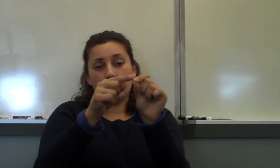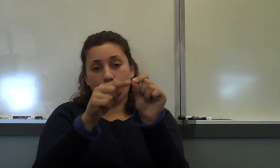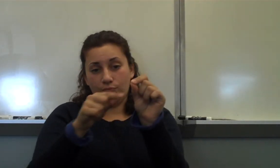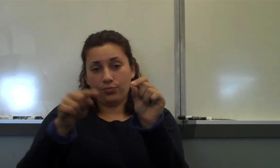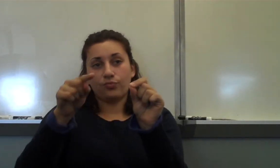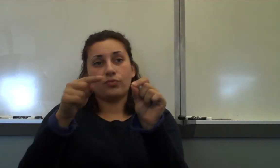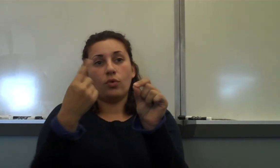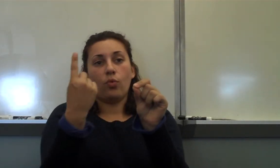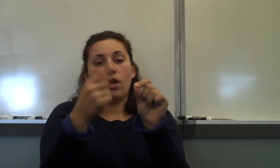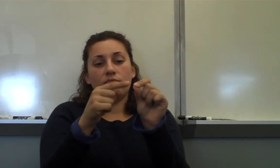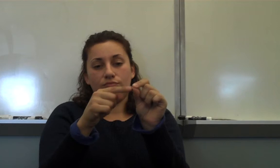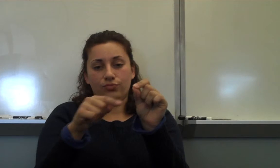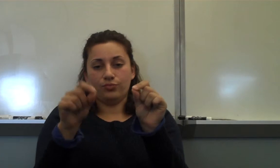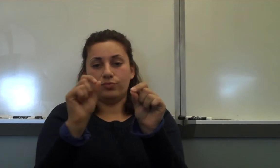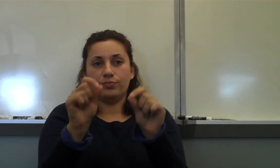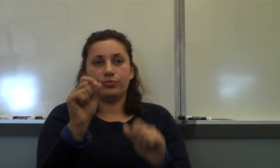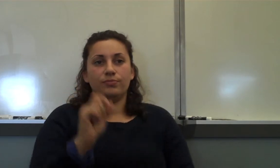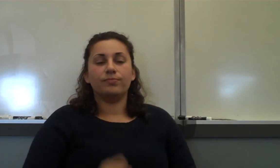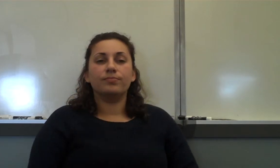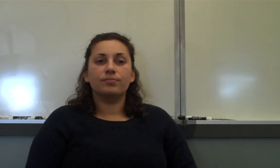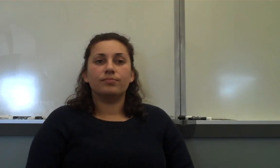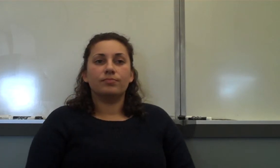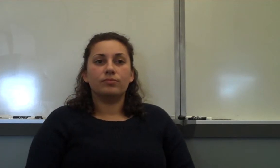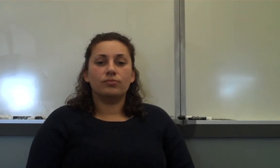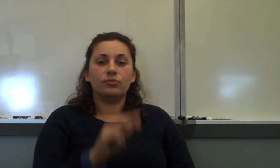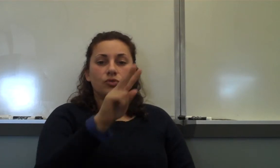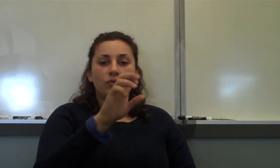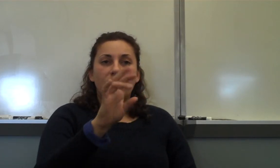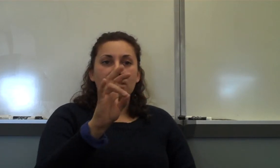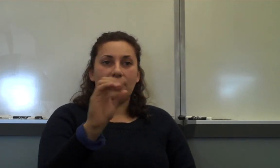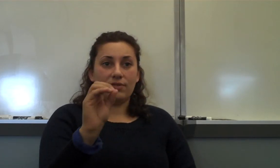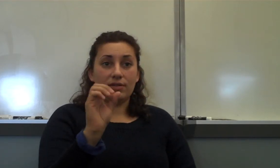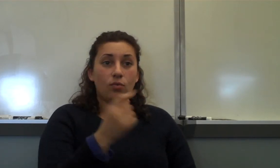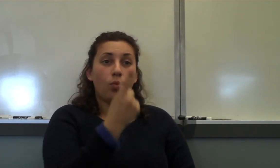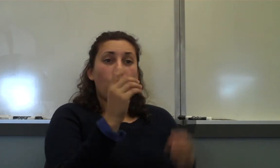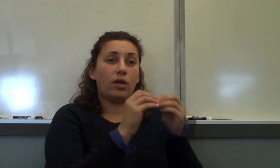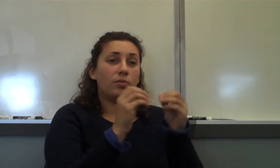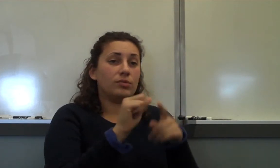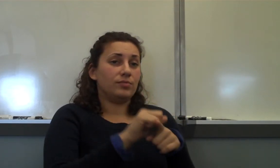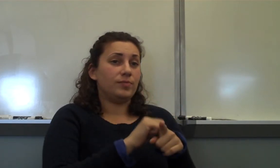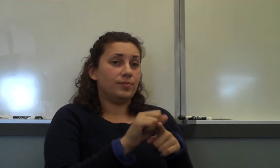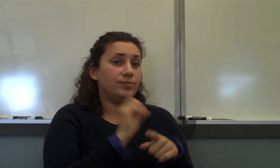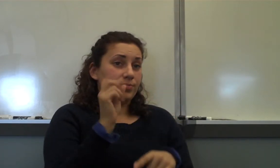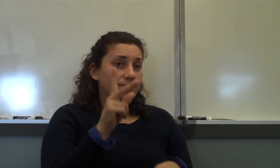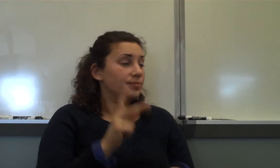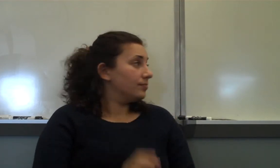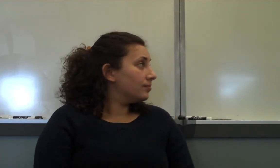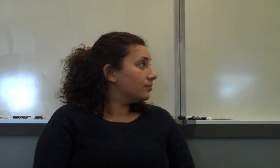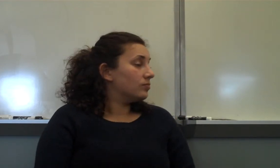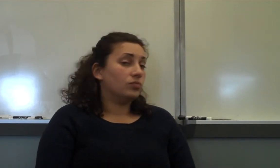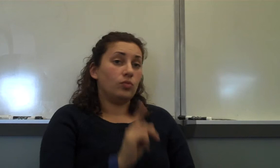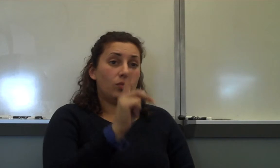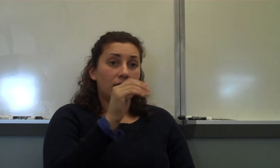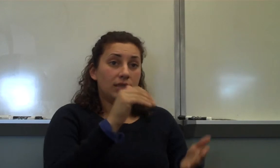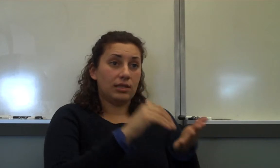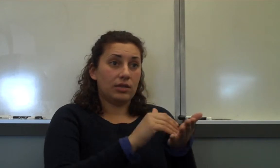Okay, we'll do one more just to get the feeling of the pattern here. 1,000 multiplied by 2.7.